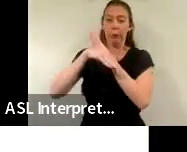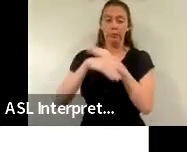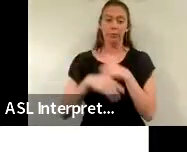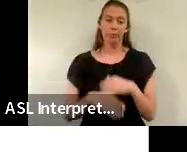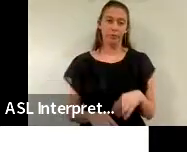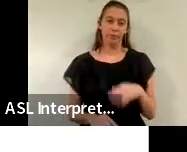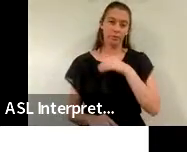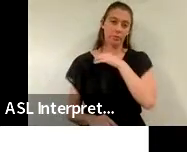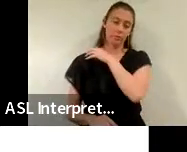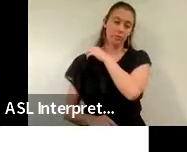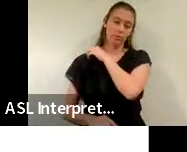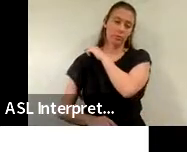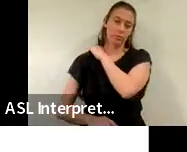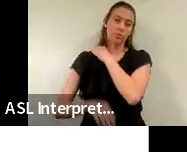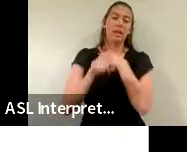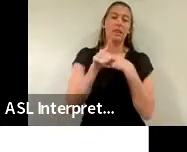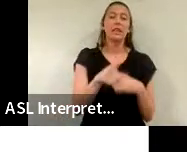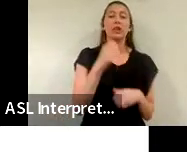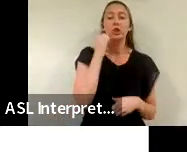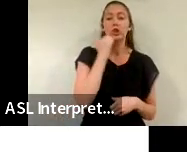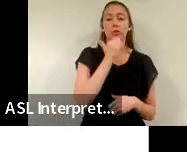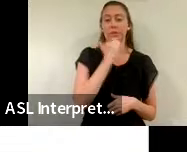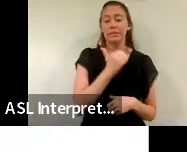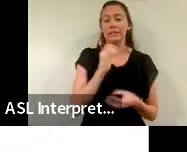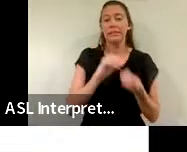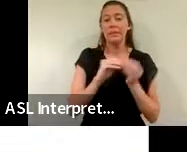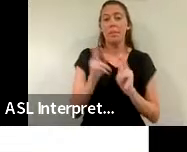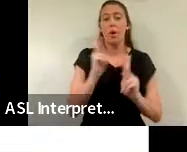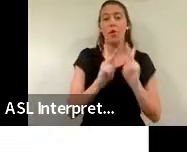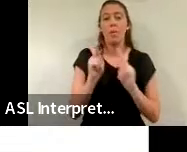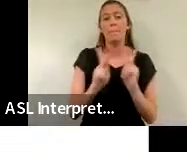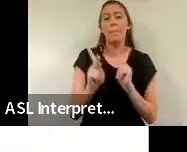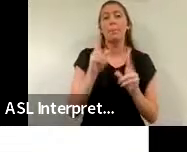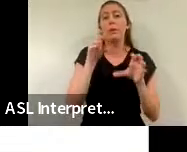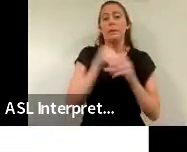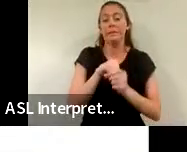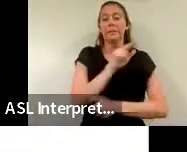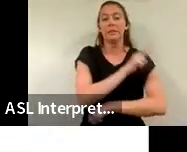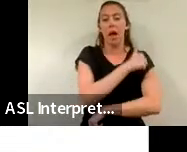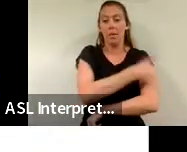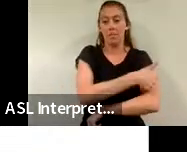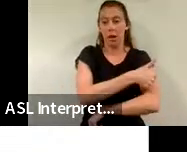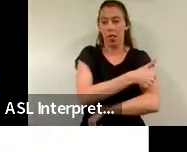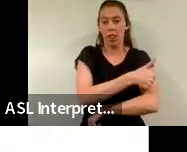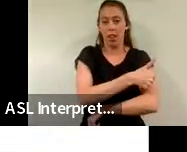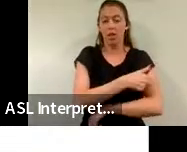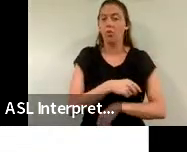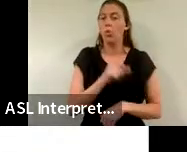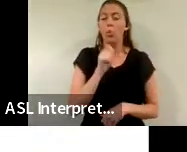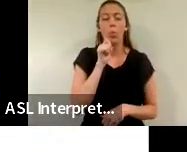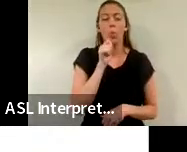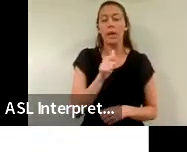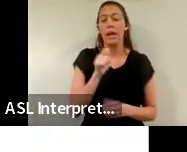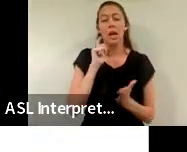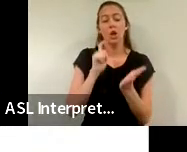These are daily reported hospitalizations going back to late April. We didn't really see hospitalizations tick up until May, and then